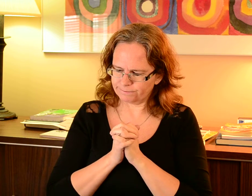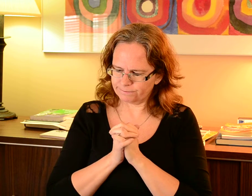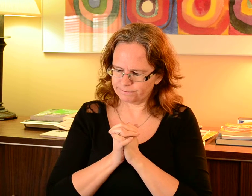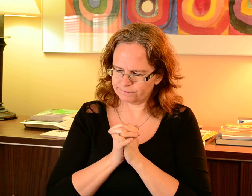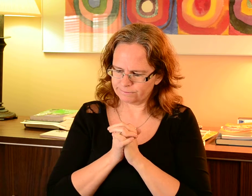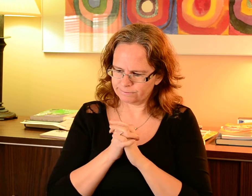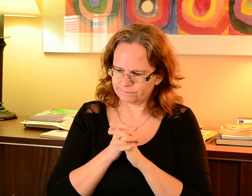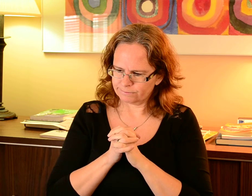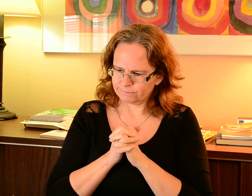yes.